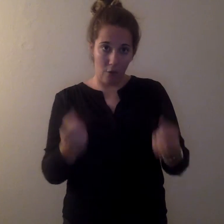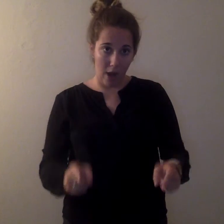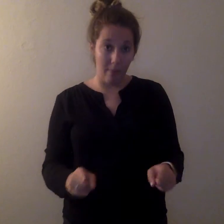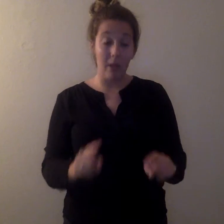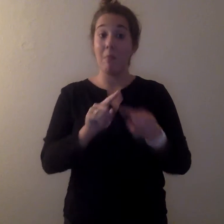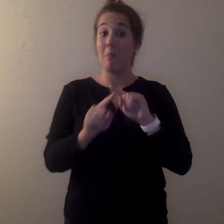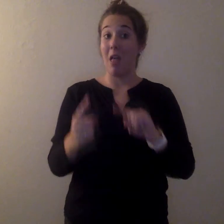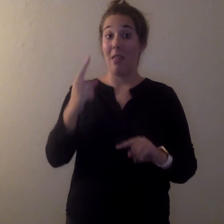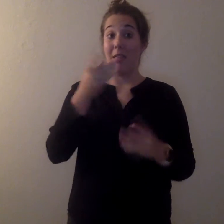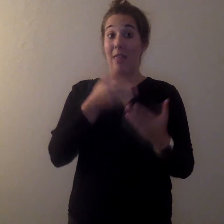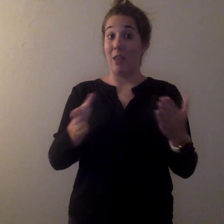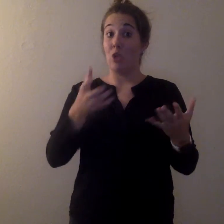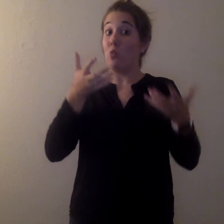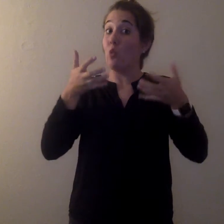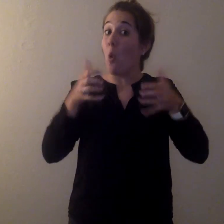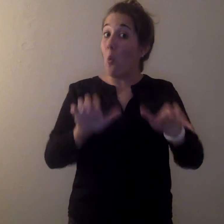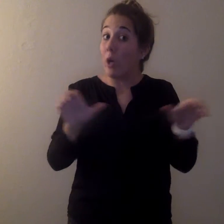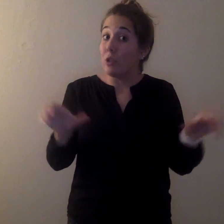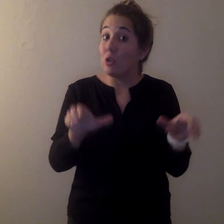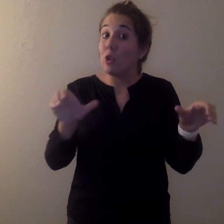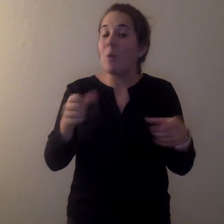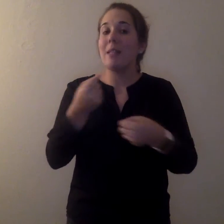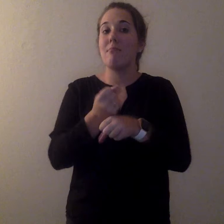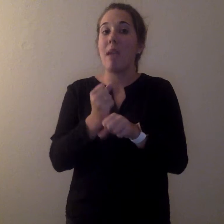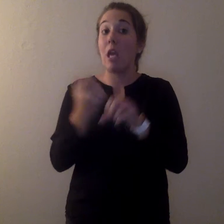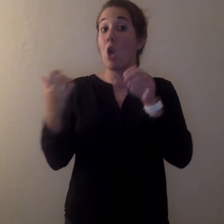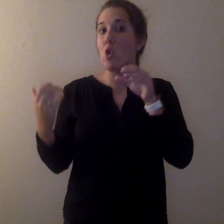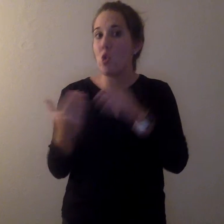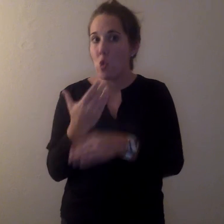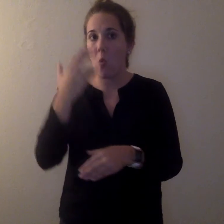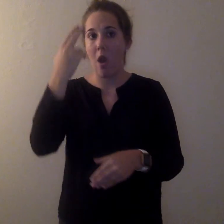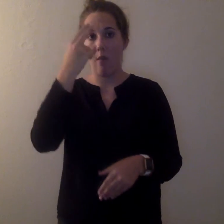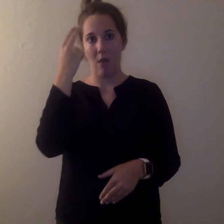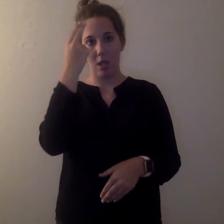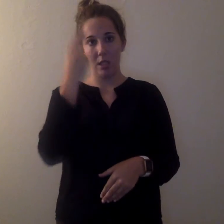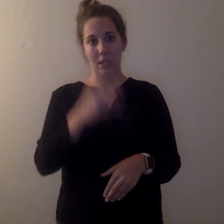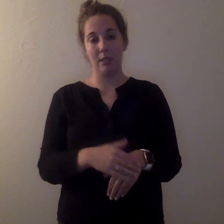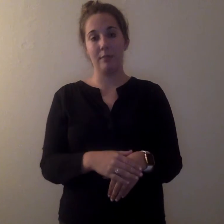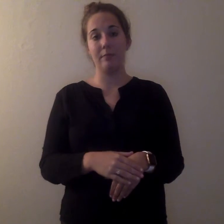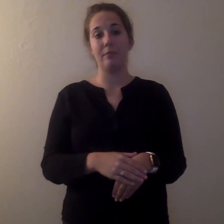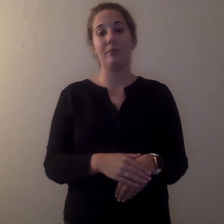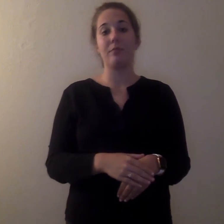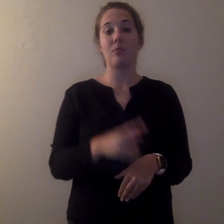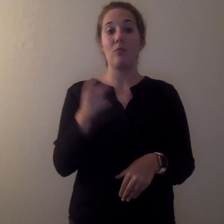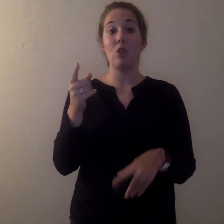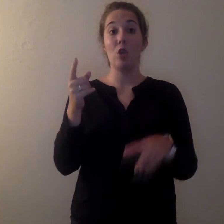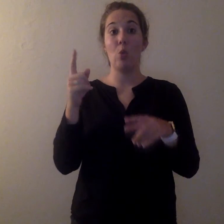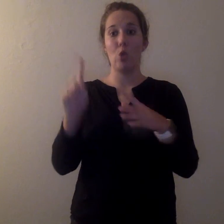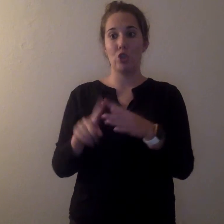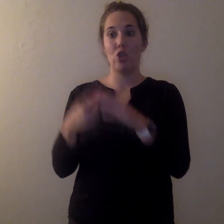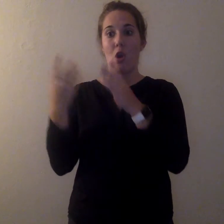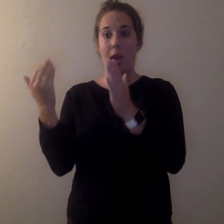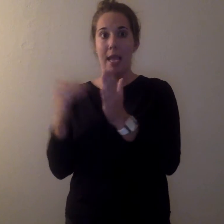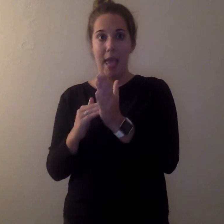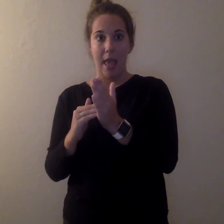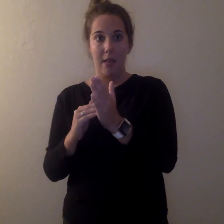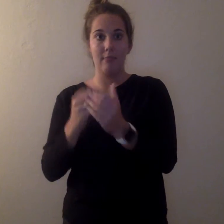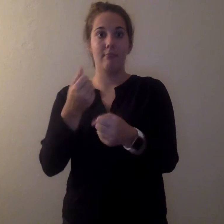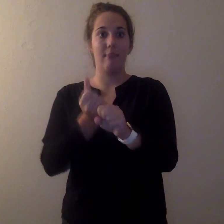to do in your conclusion is make a new hypothesis. That's what you would do when you started this process over again. So, and that's a problem